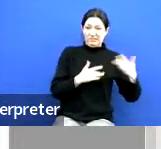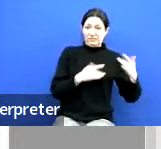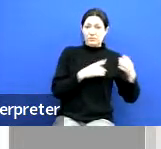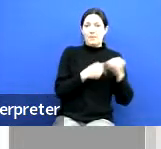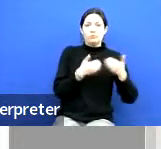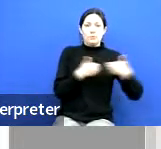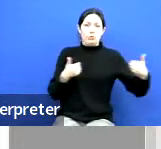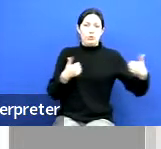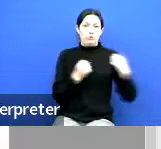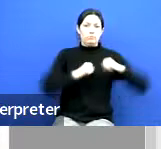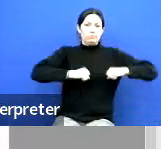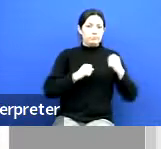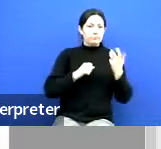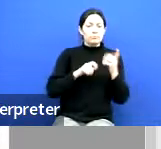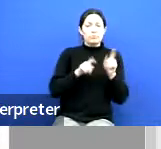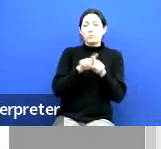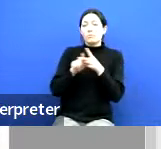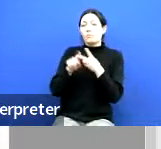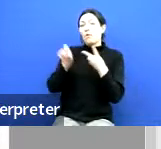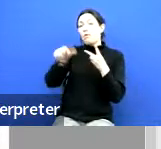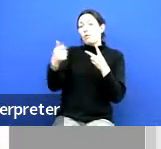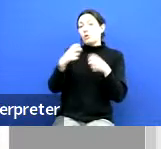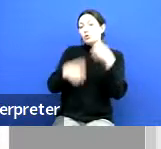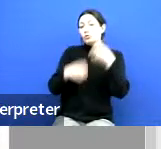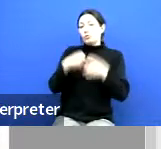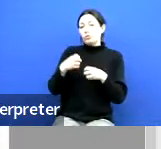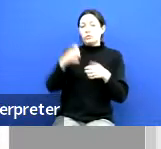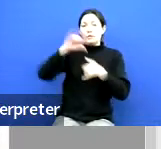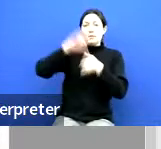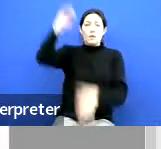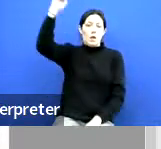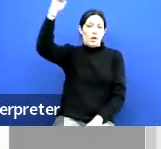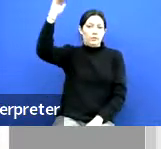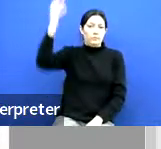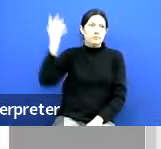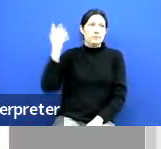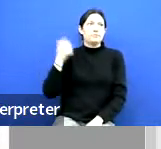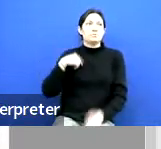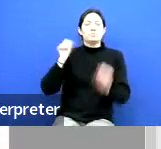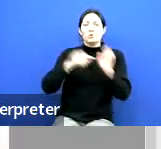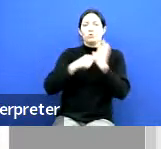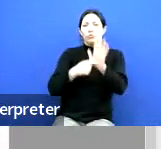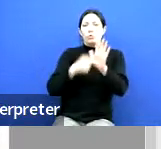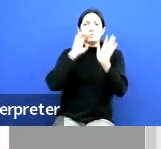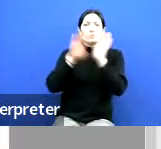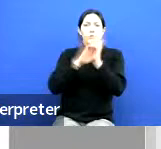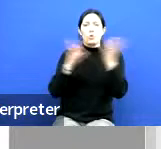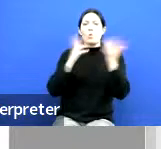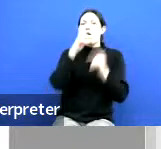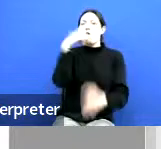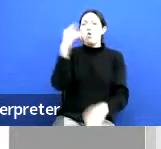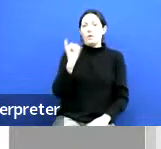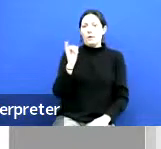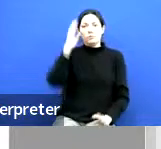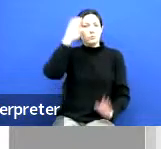issue is the building height. This is a 3-story building, and I'll turn this over to show you.